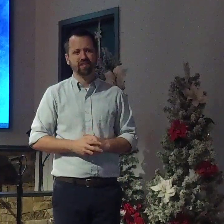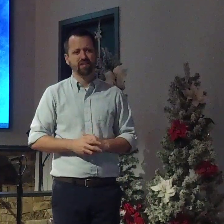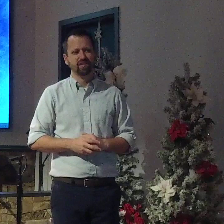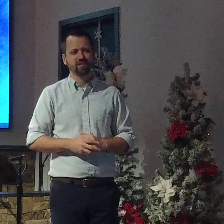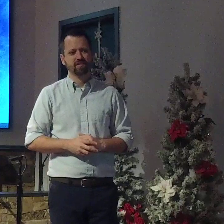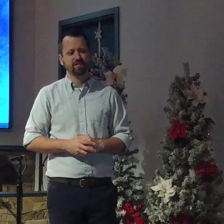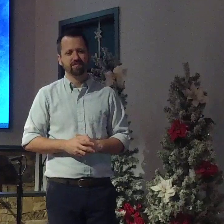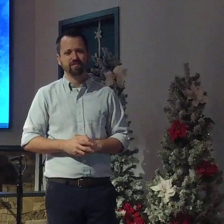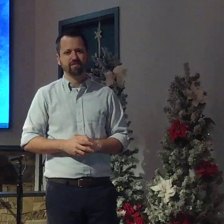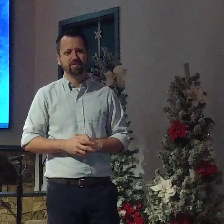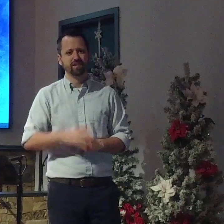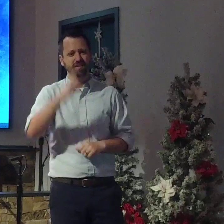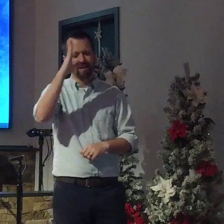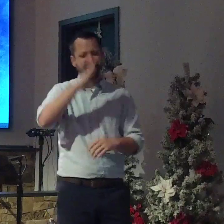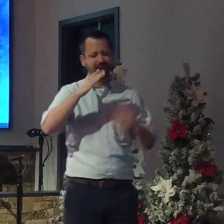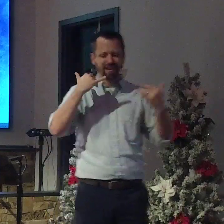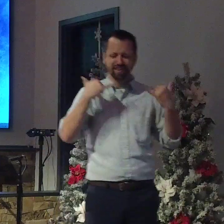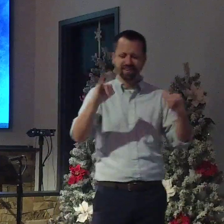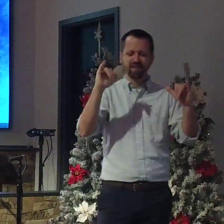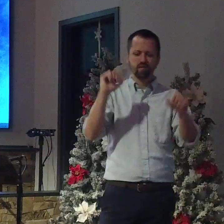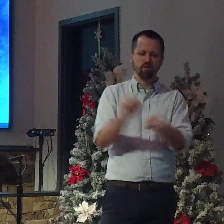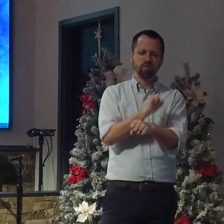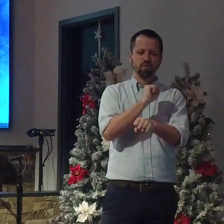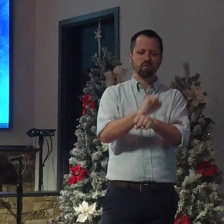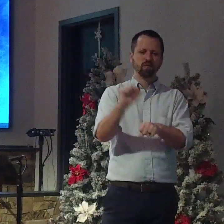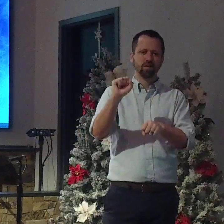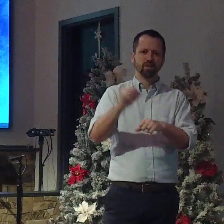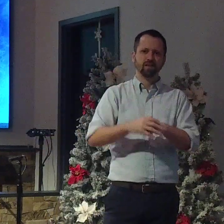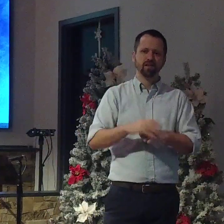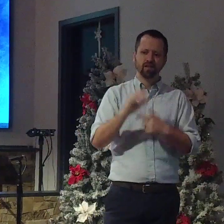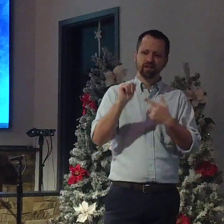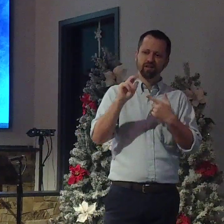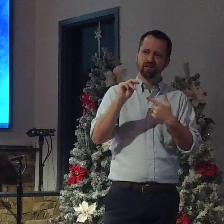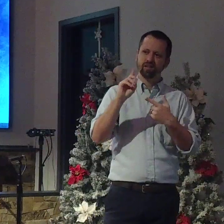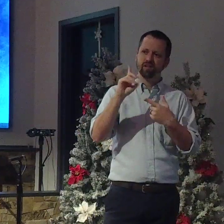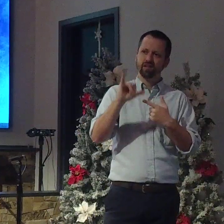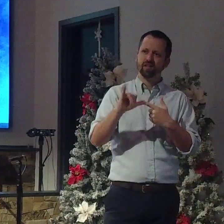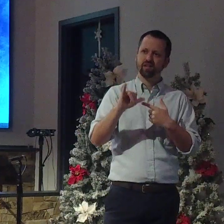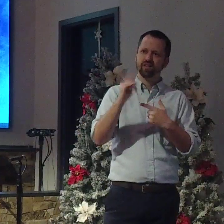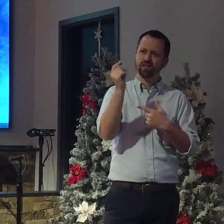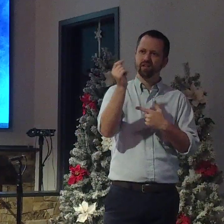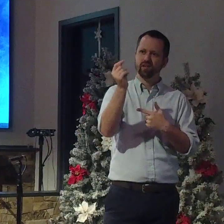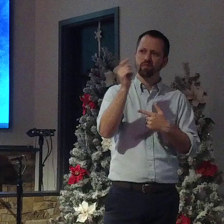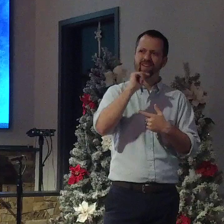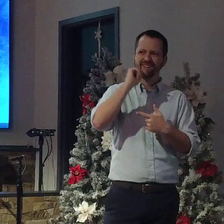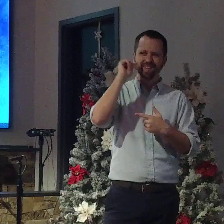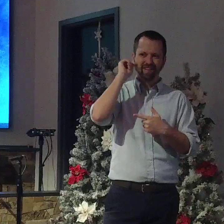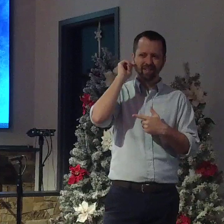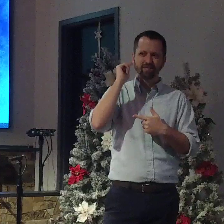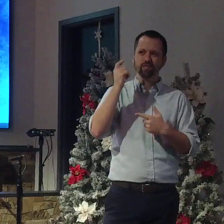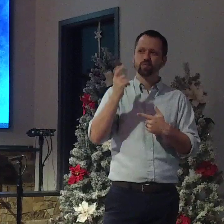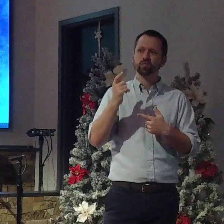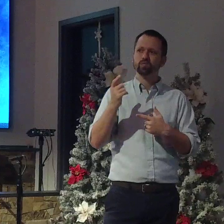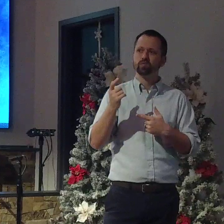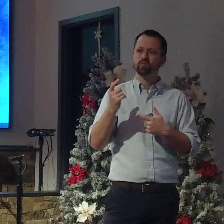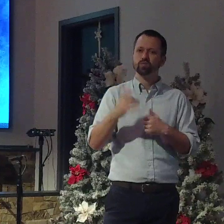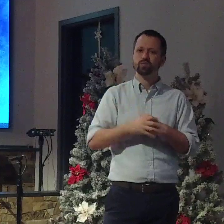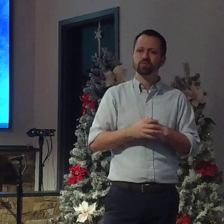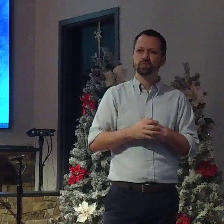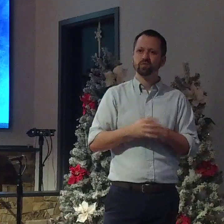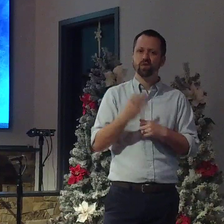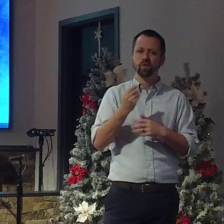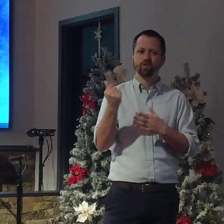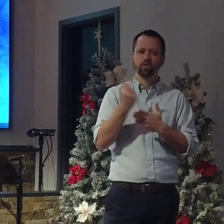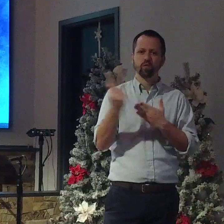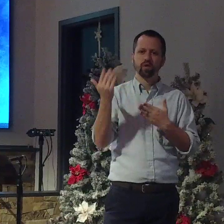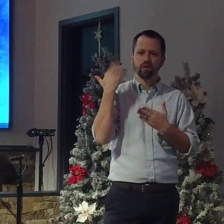group, but he wouldn't stay for the music or the message from God's word. He would leave after shooting some